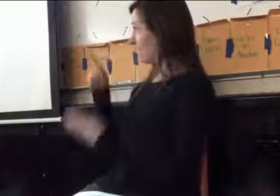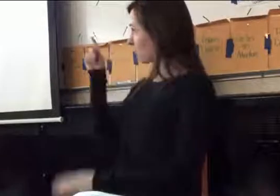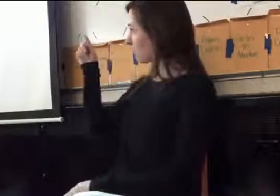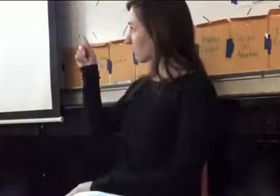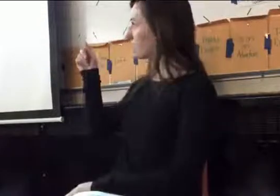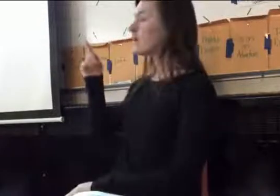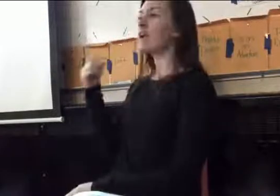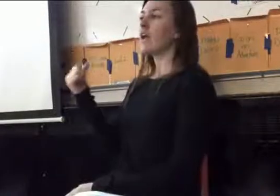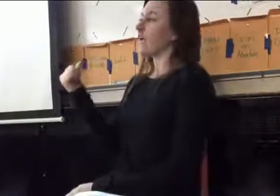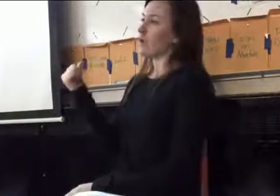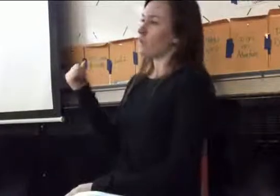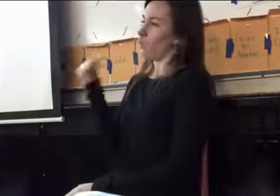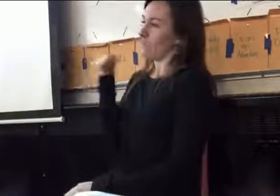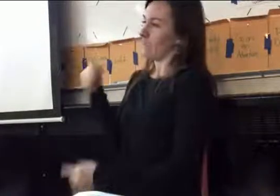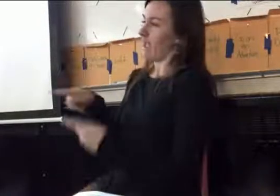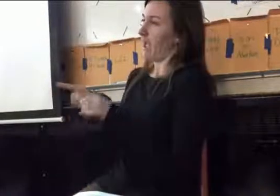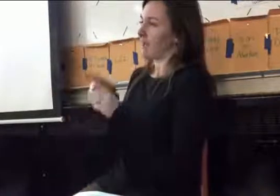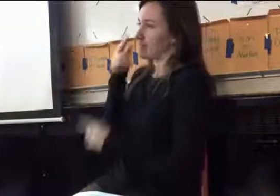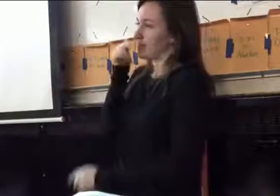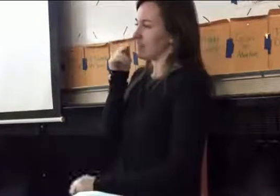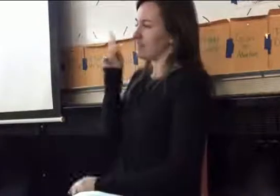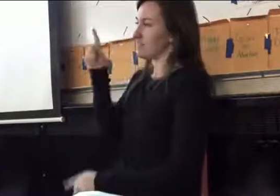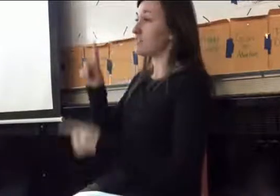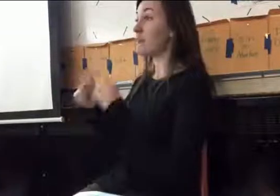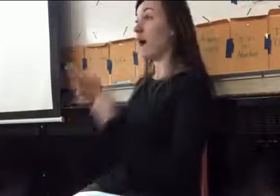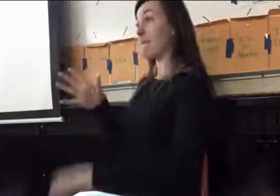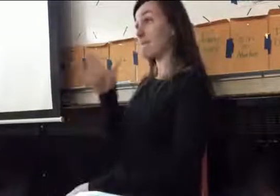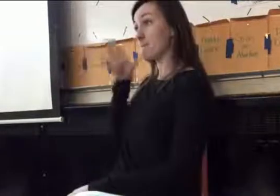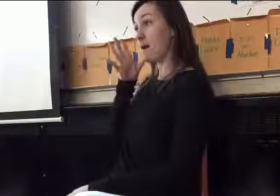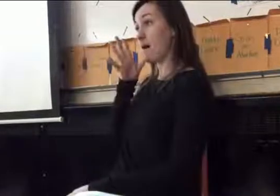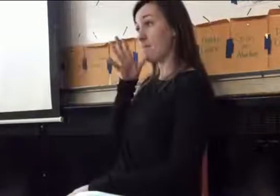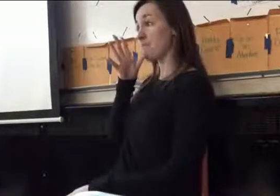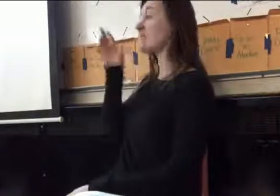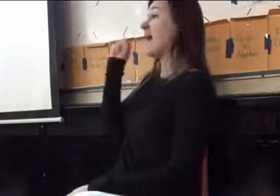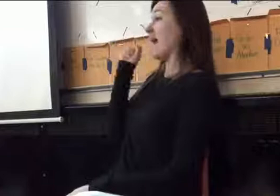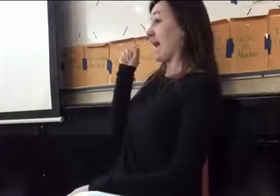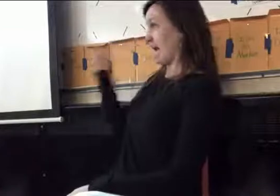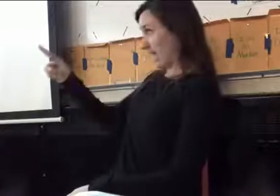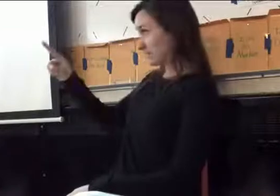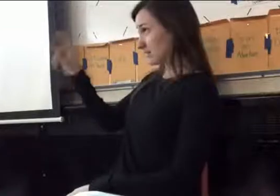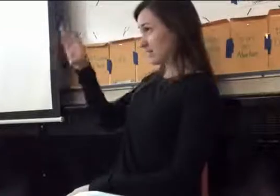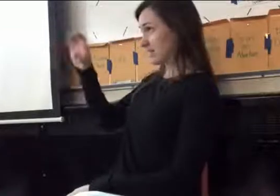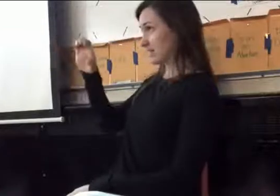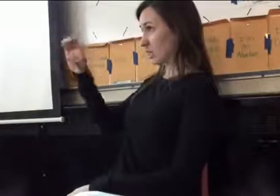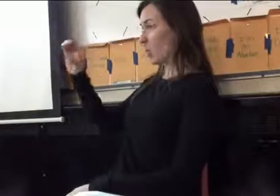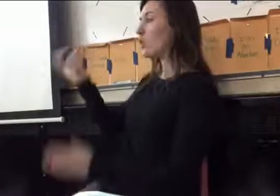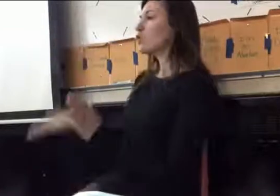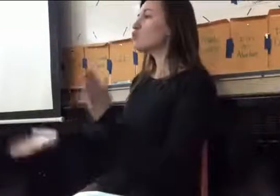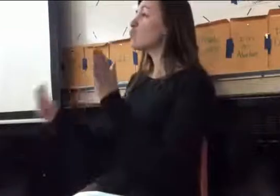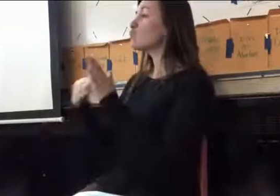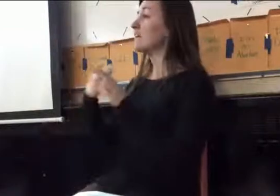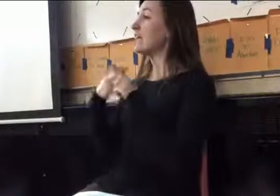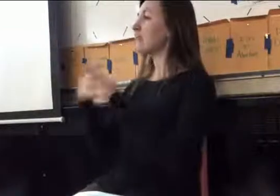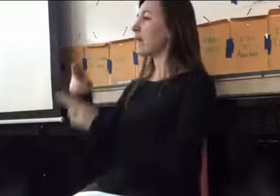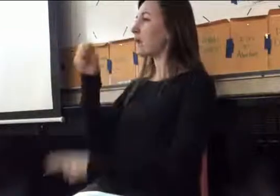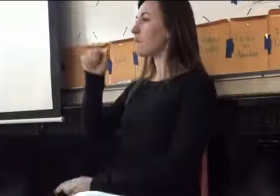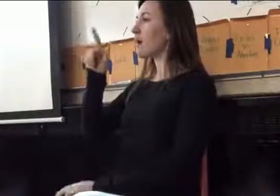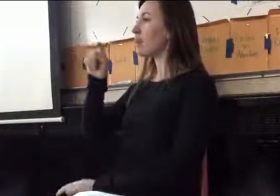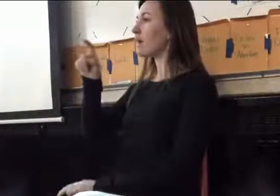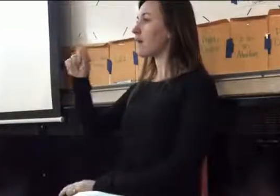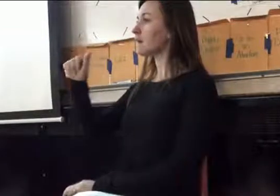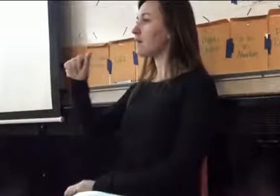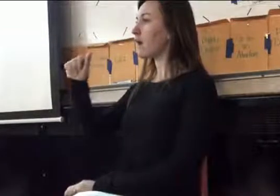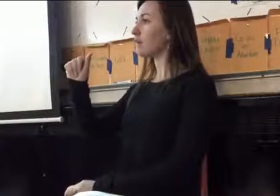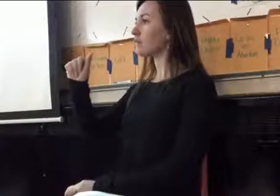as silly as this was. So this is where a mom has asked the CEO to rename Alexa into a different one because her daughter